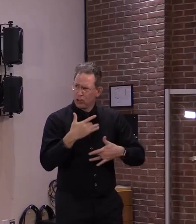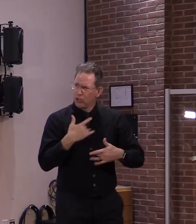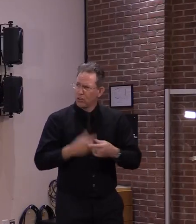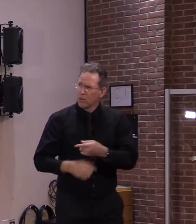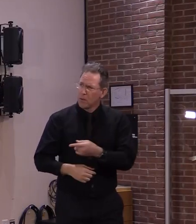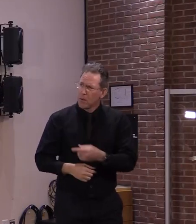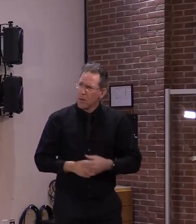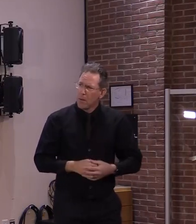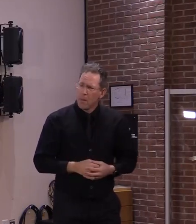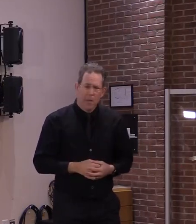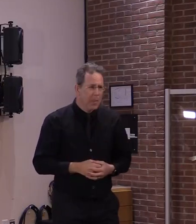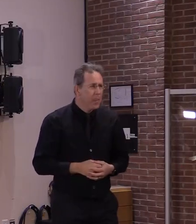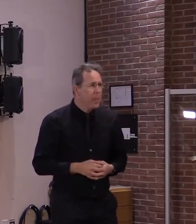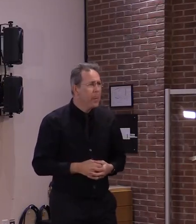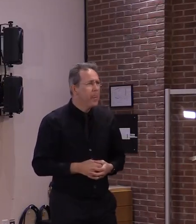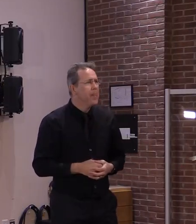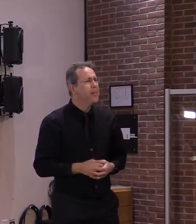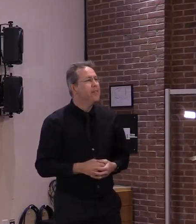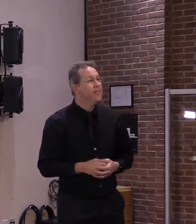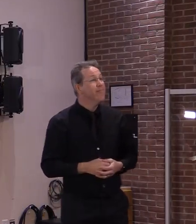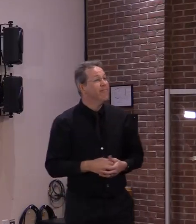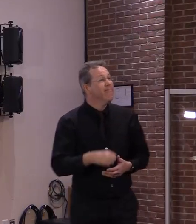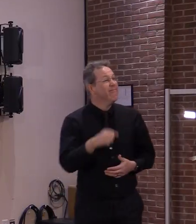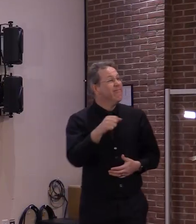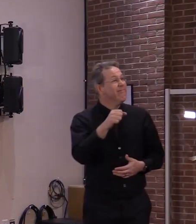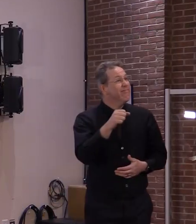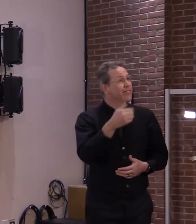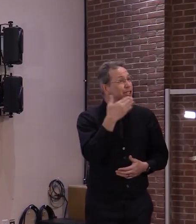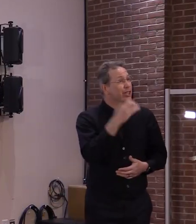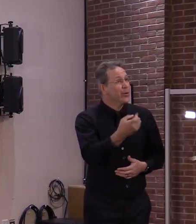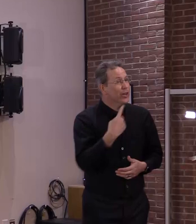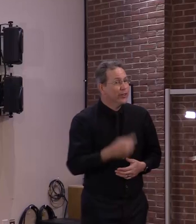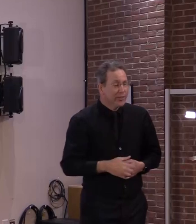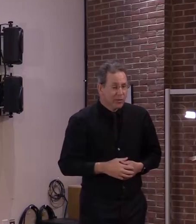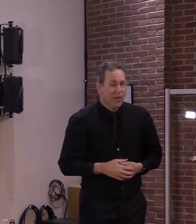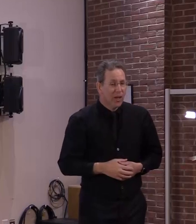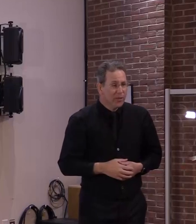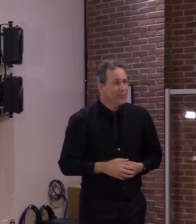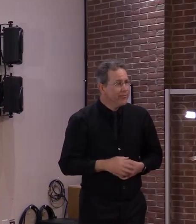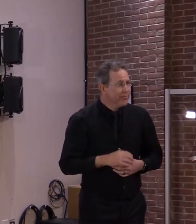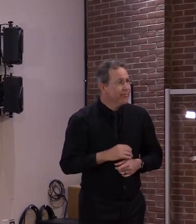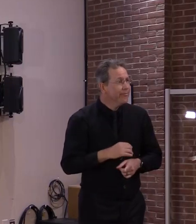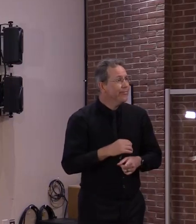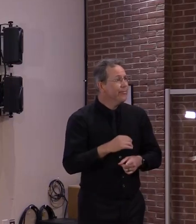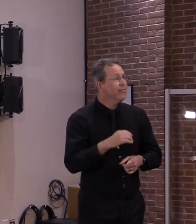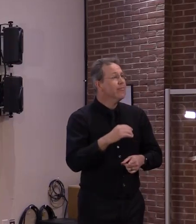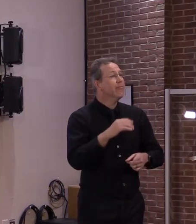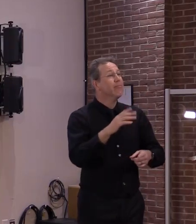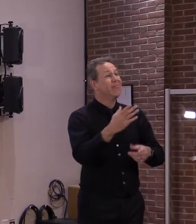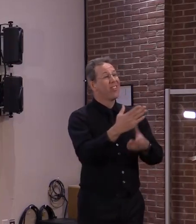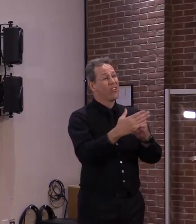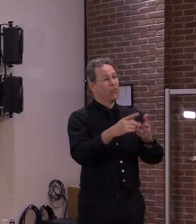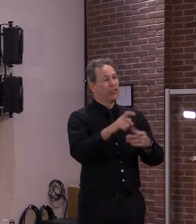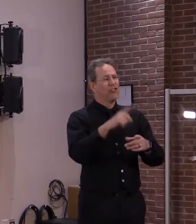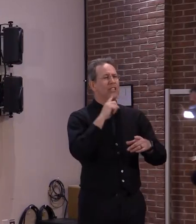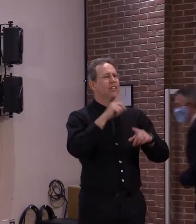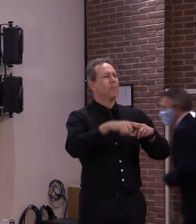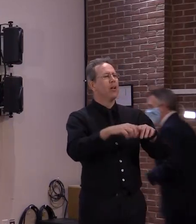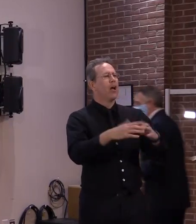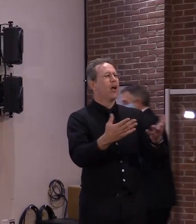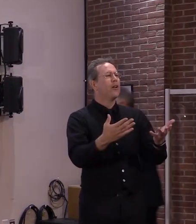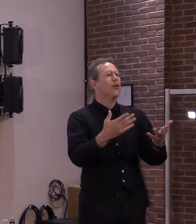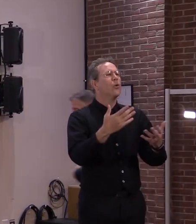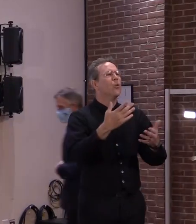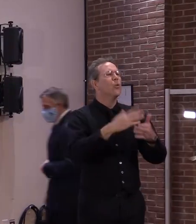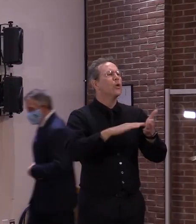That's a really good question. So part of that question hinges on something we talked about earlier, which is what is the definition of